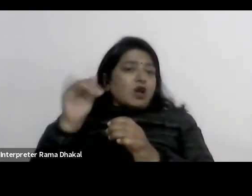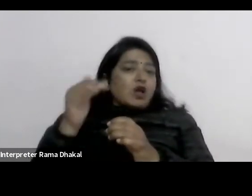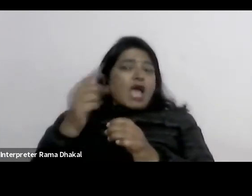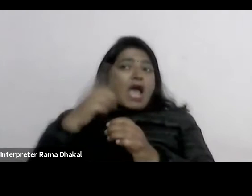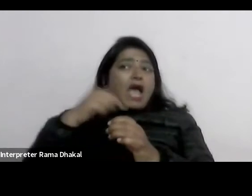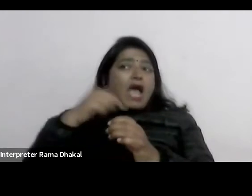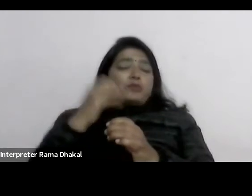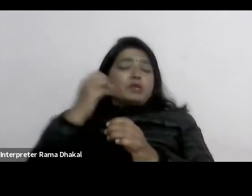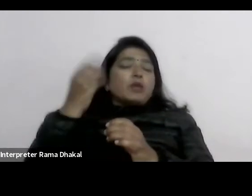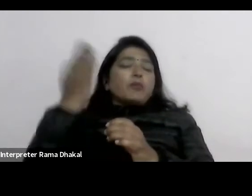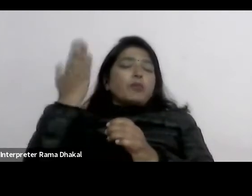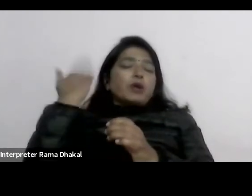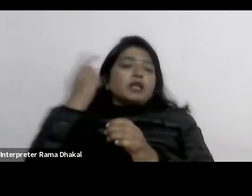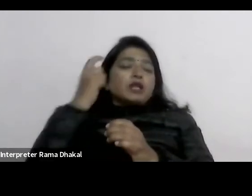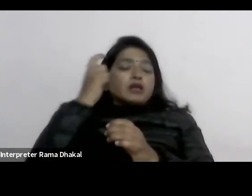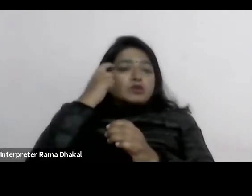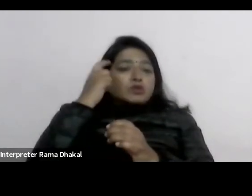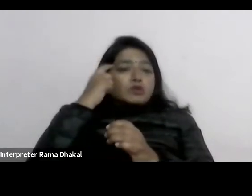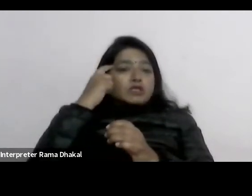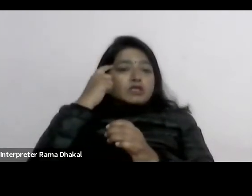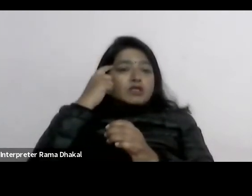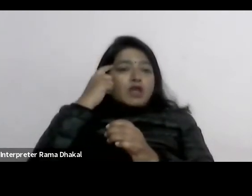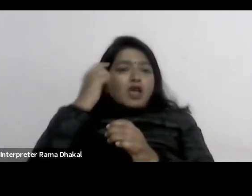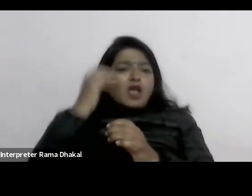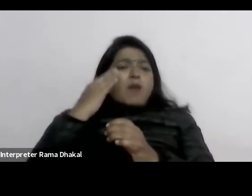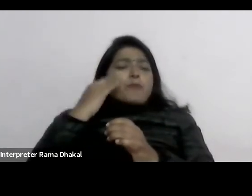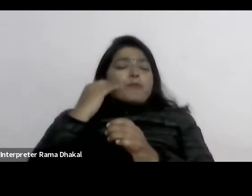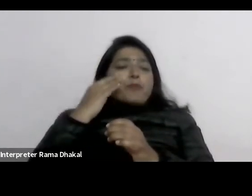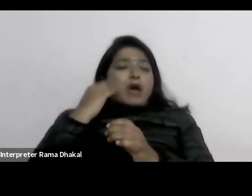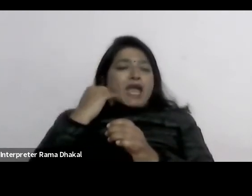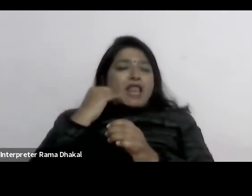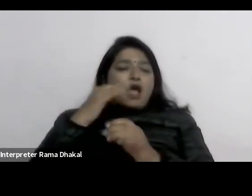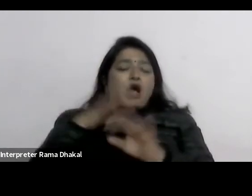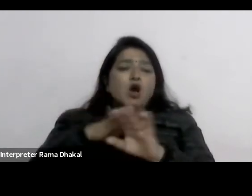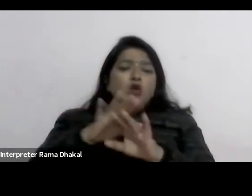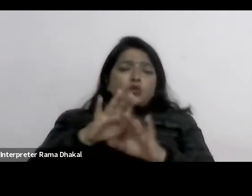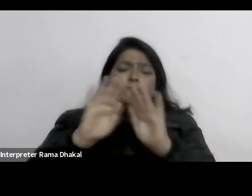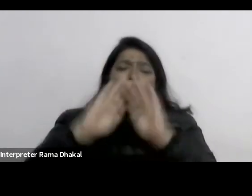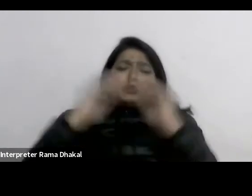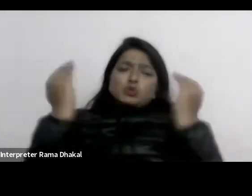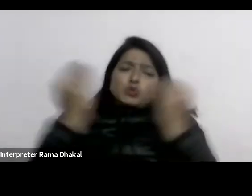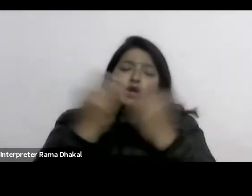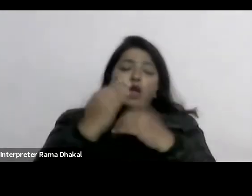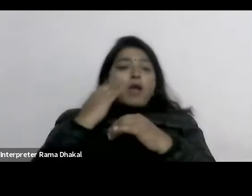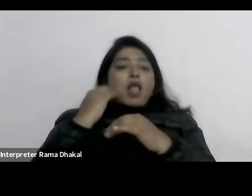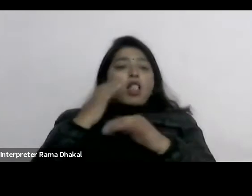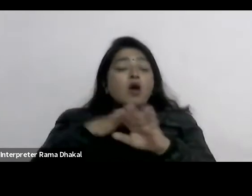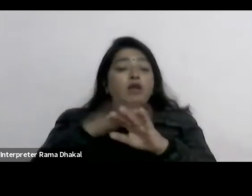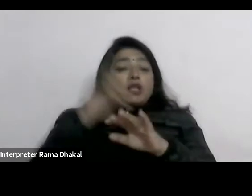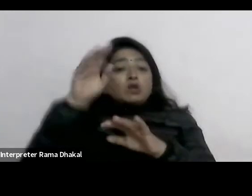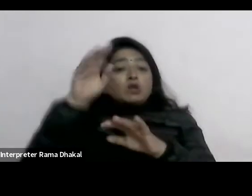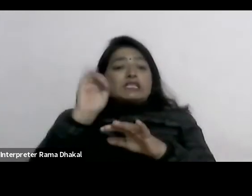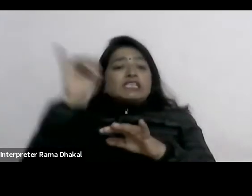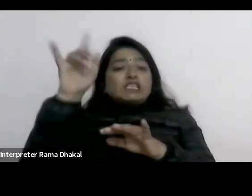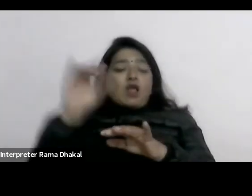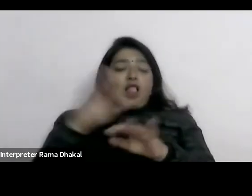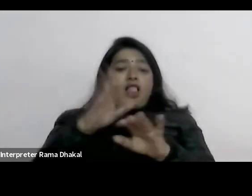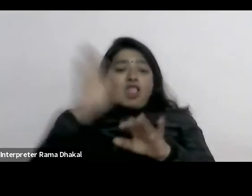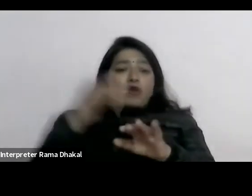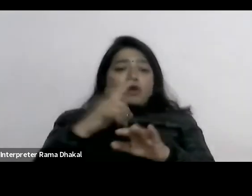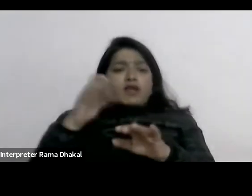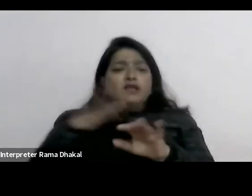result of the struggle of many women's rights activists around the world. women around the world applaud